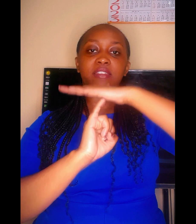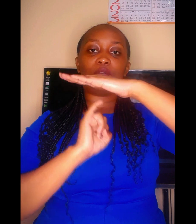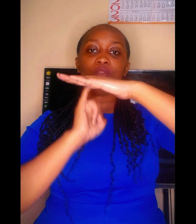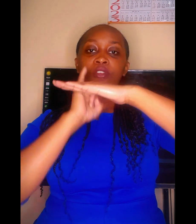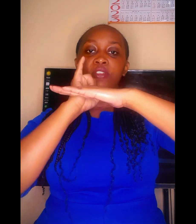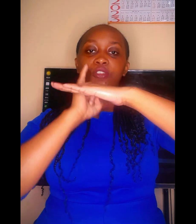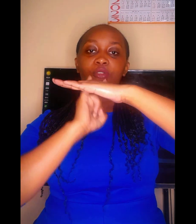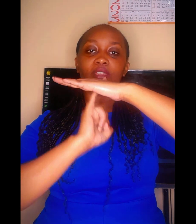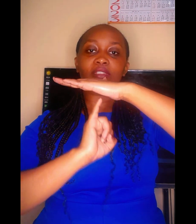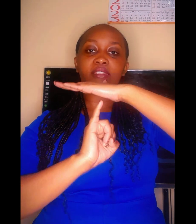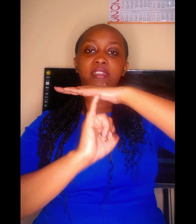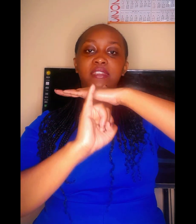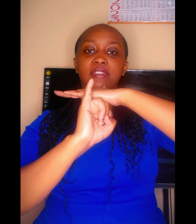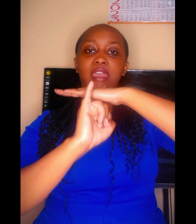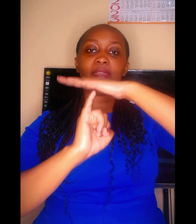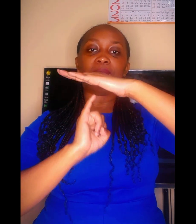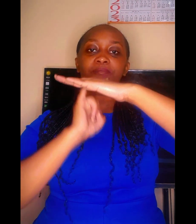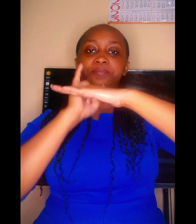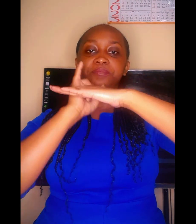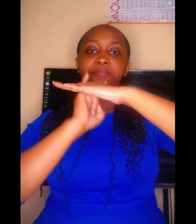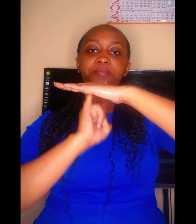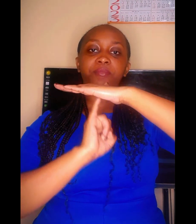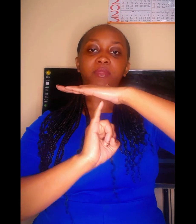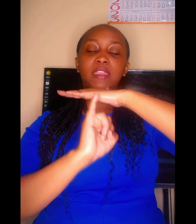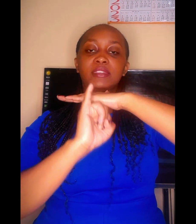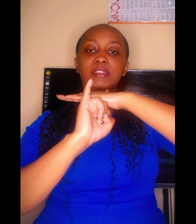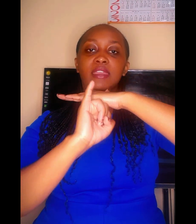down, so it's Isaiah.